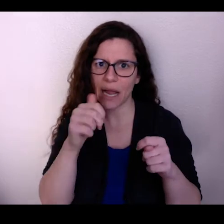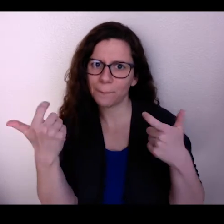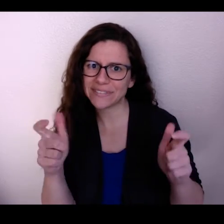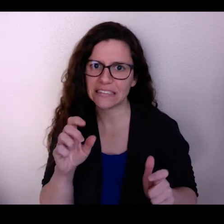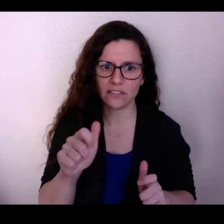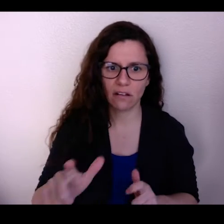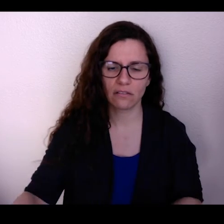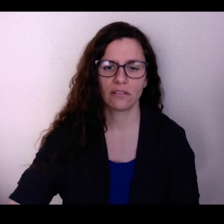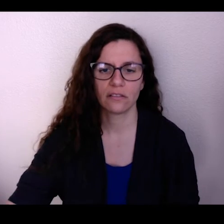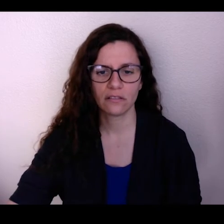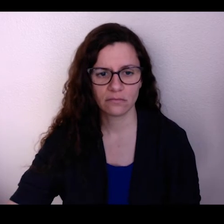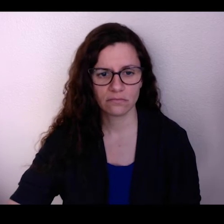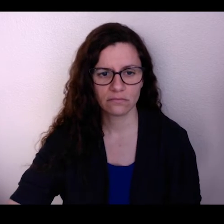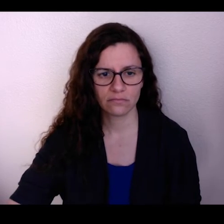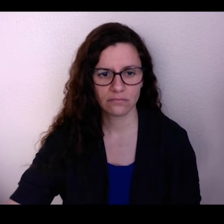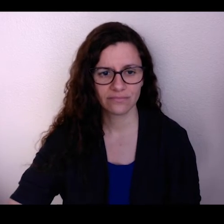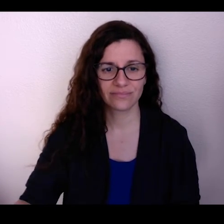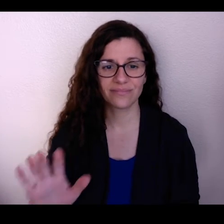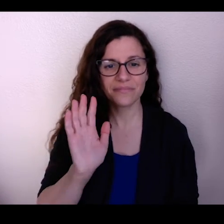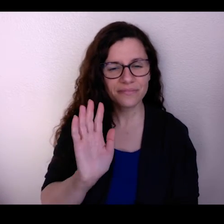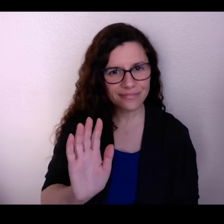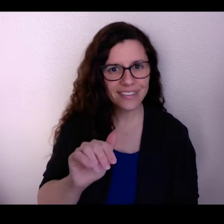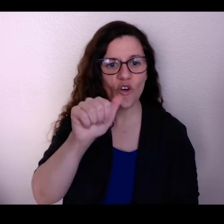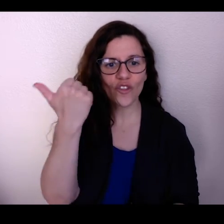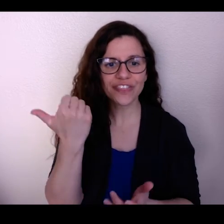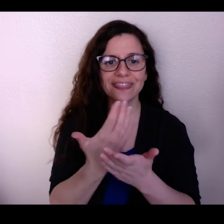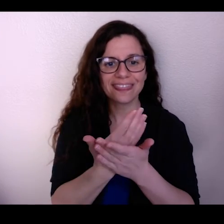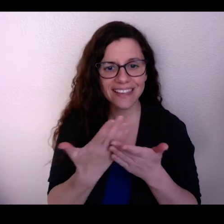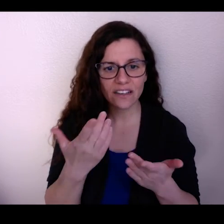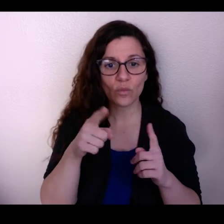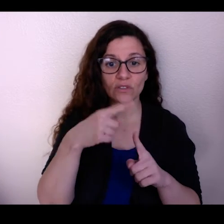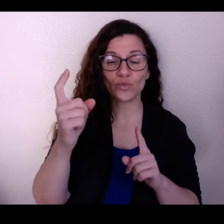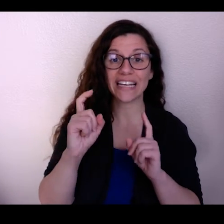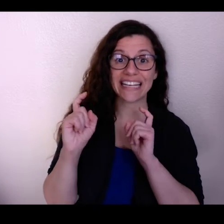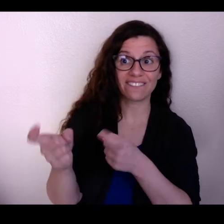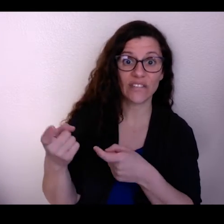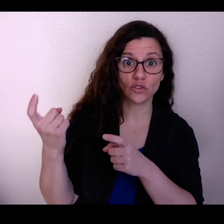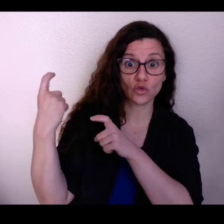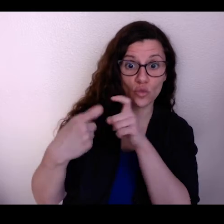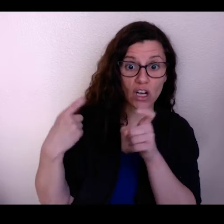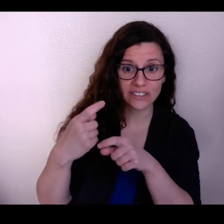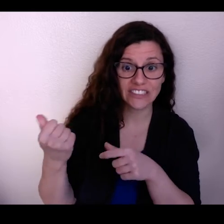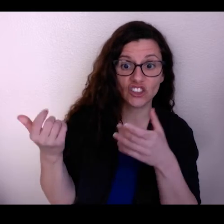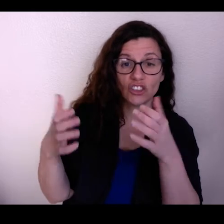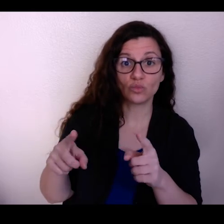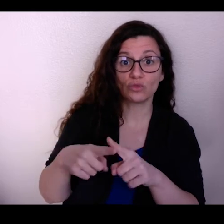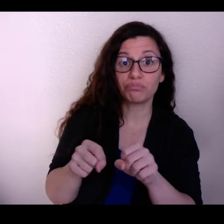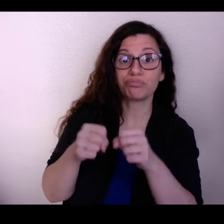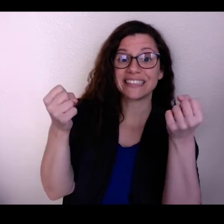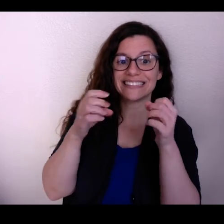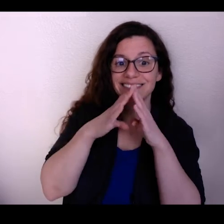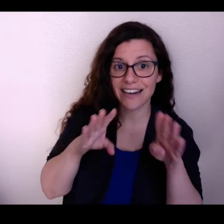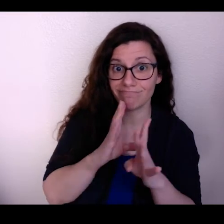don't worry if you can't make a gift, it's not a big deal. And the other thing is that when you give the donor the chance to break the